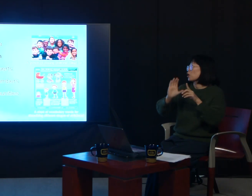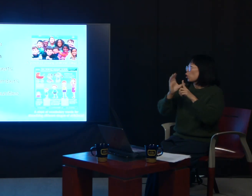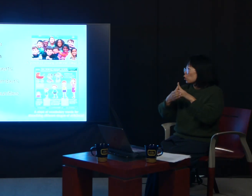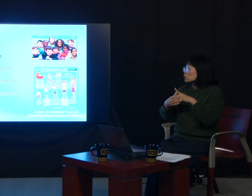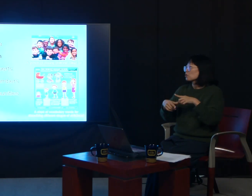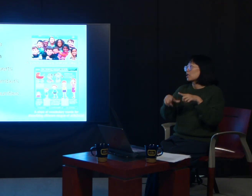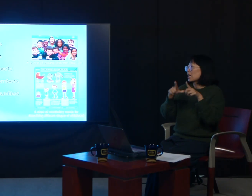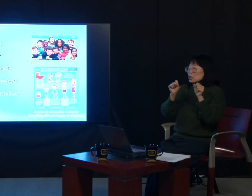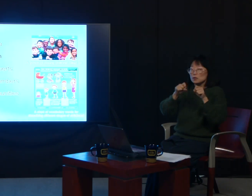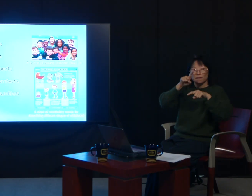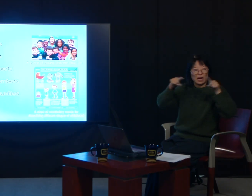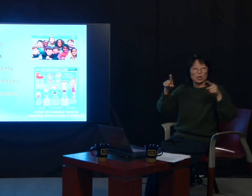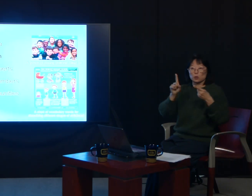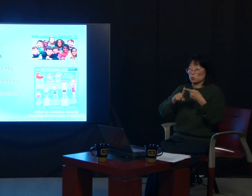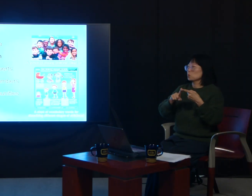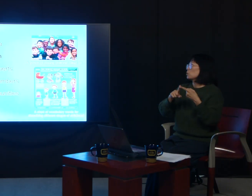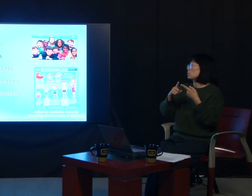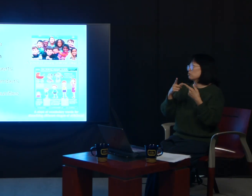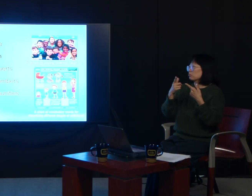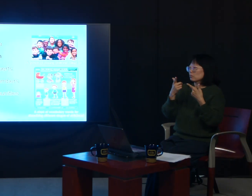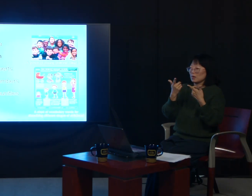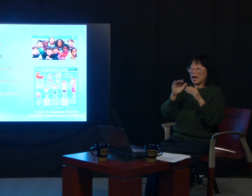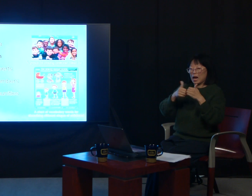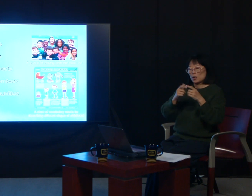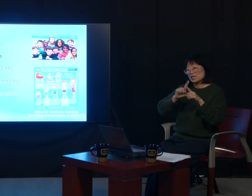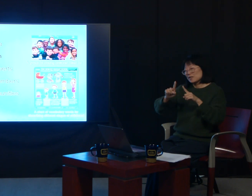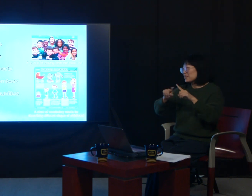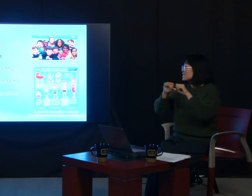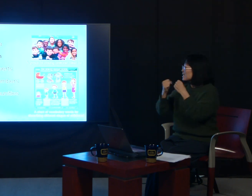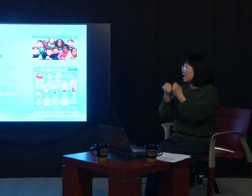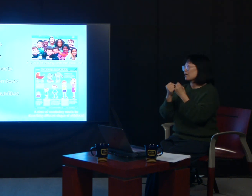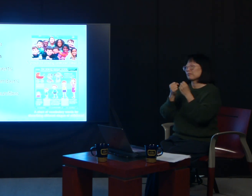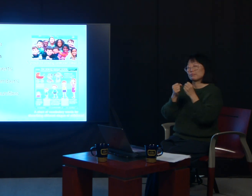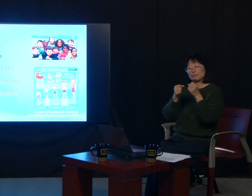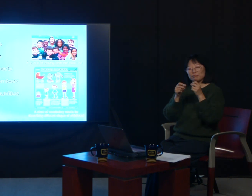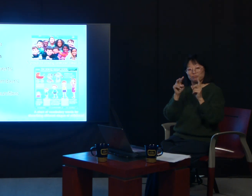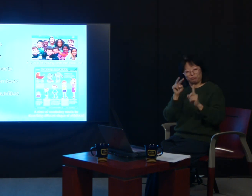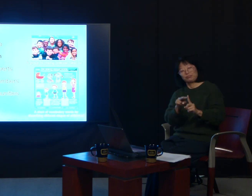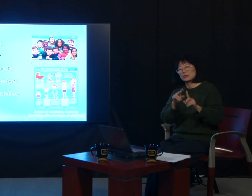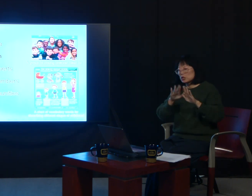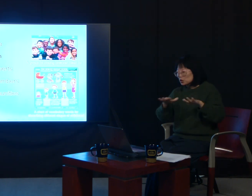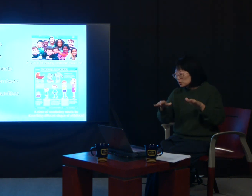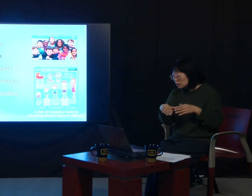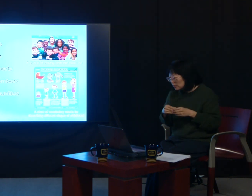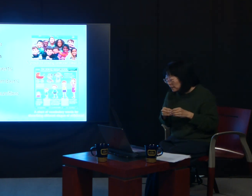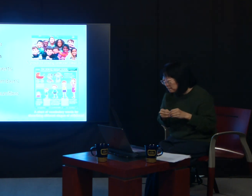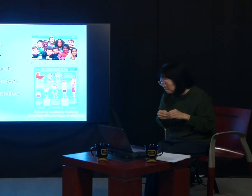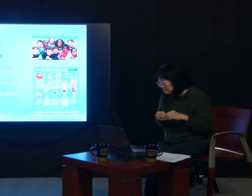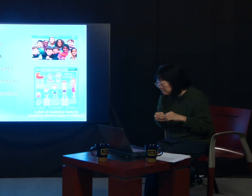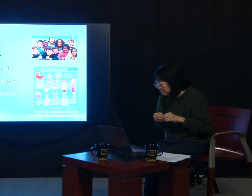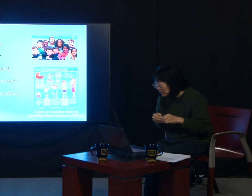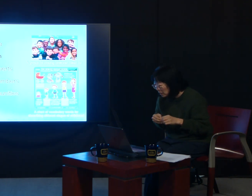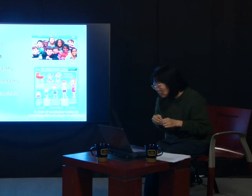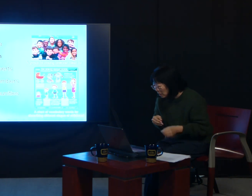biological, cultural, linguistic variations in how different societies view children and childhood.